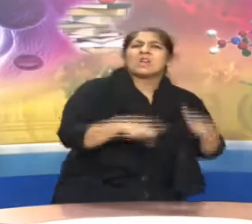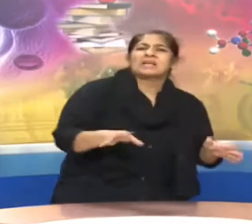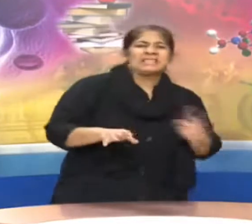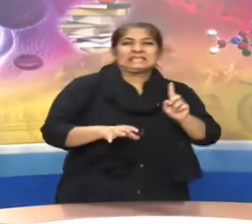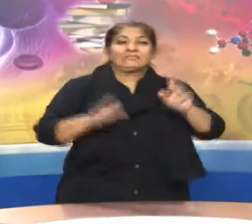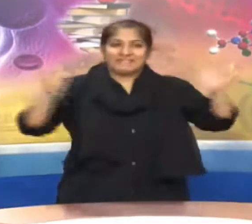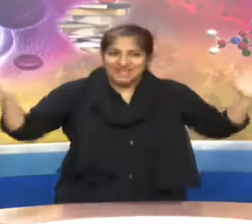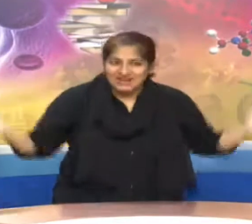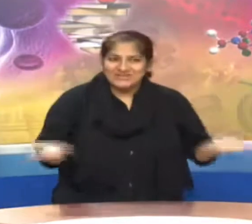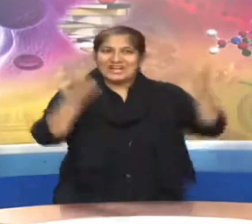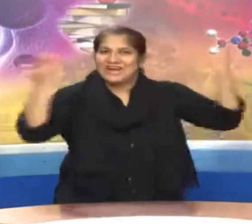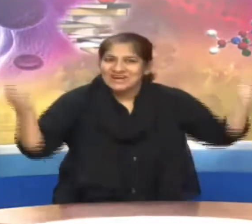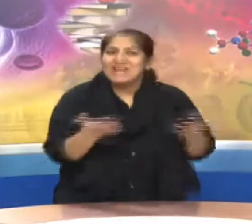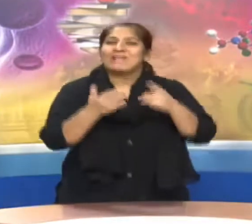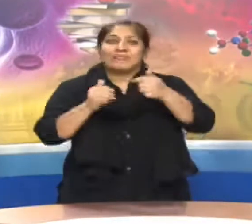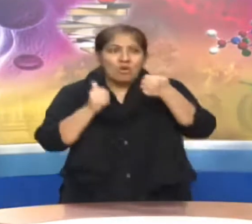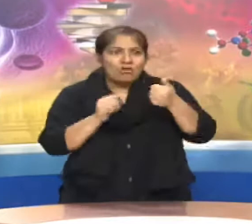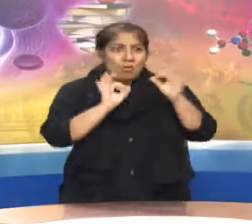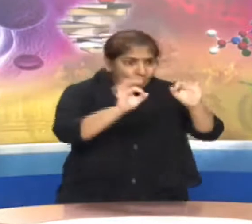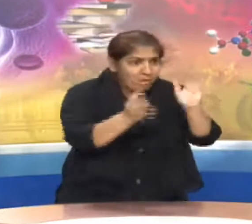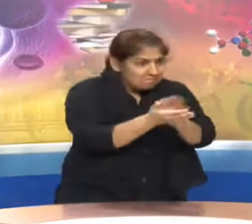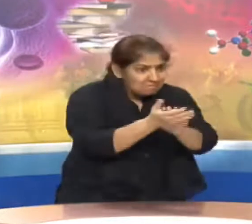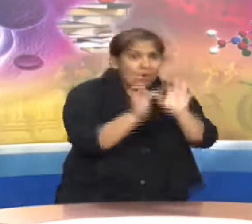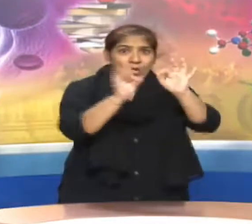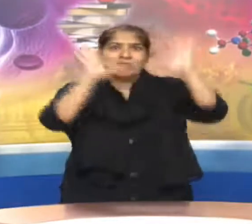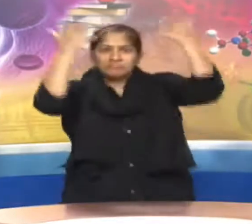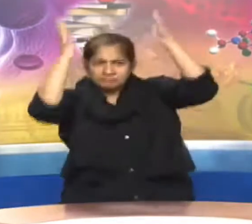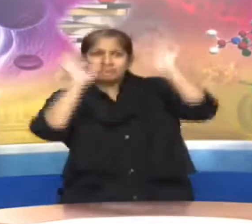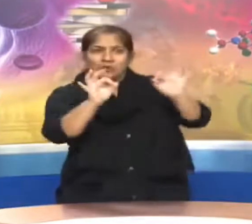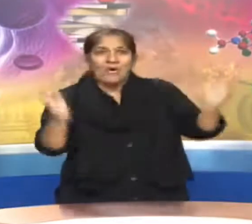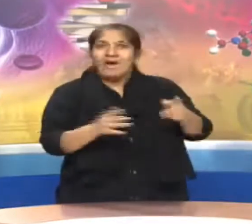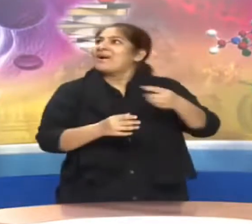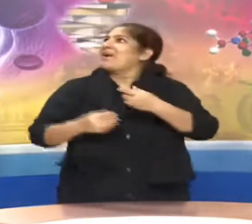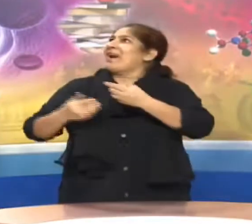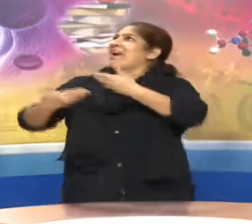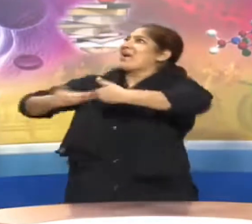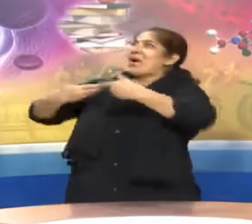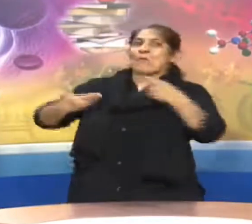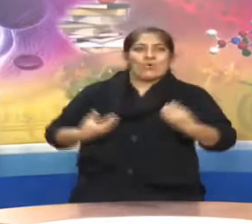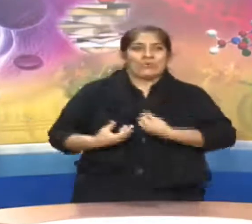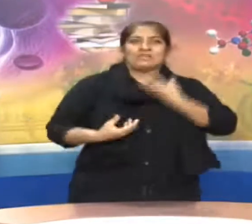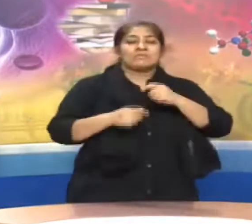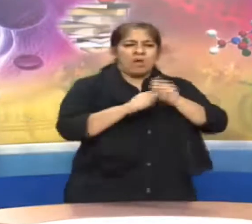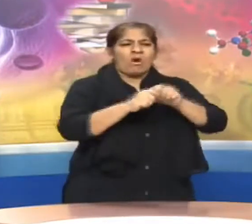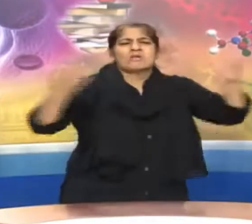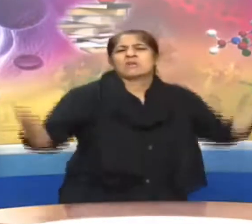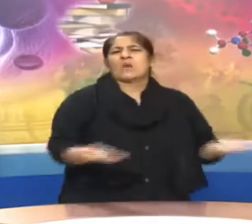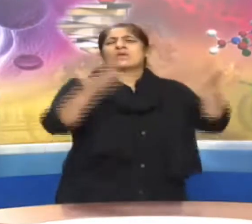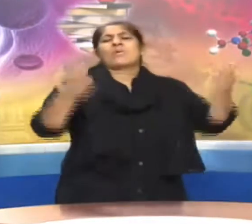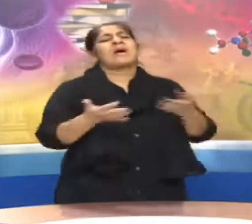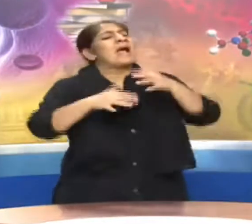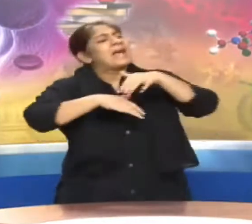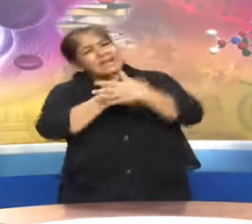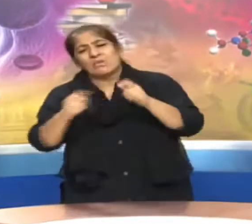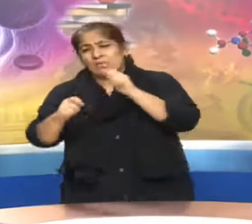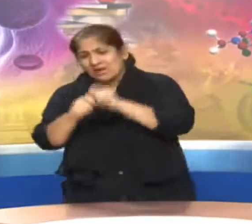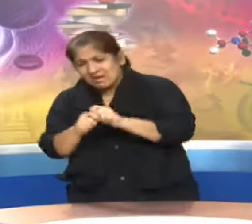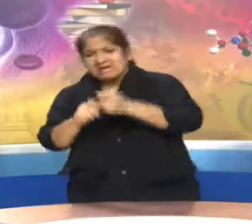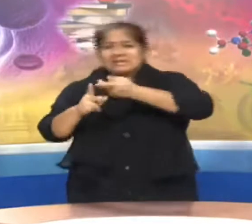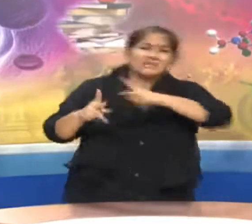and just not interested in doing anything, then it is difficult for us to grow. So, motivation is an important element